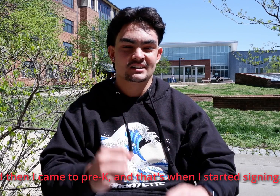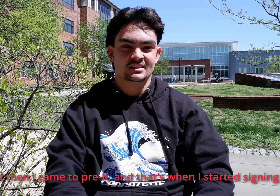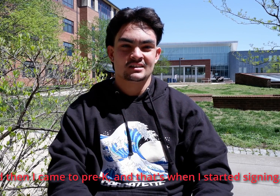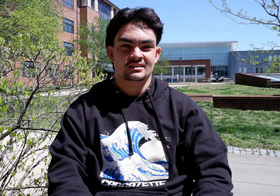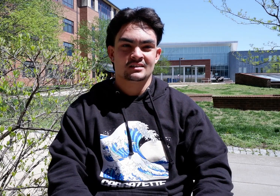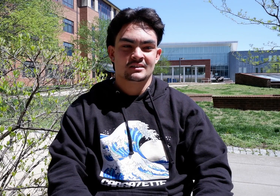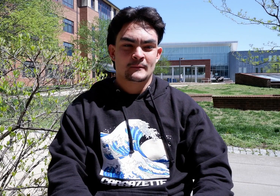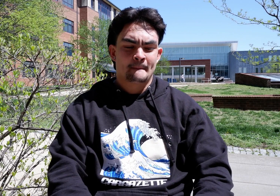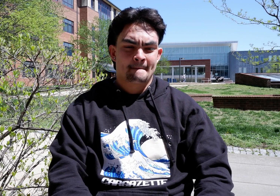signing.